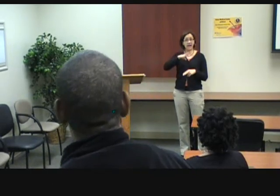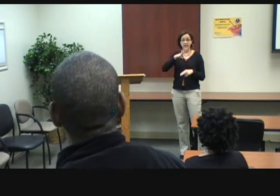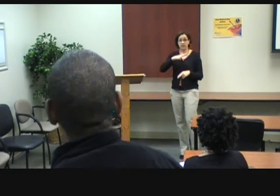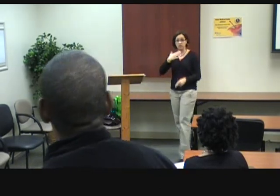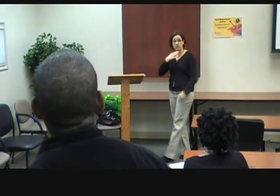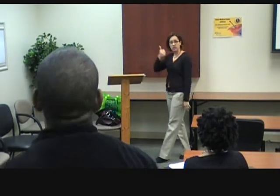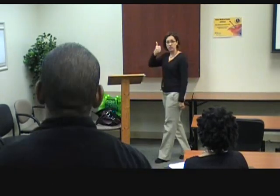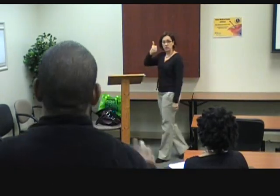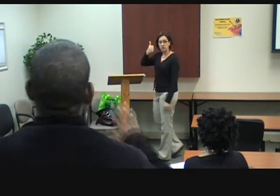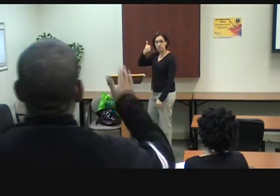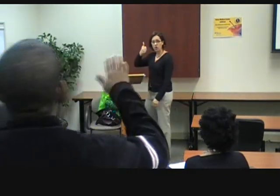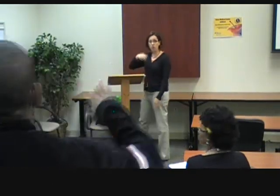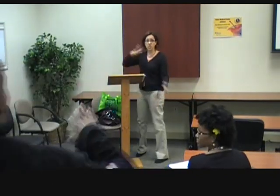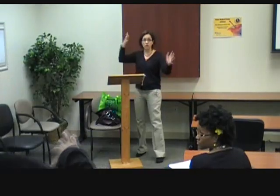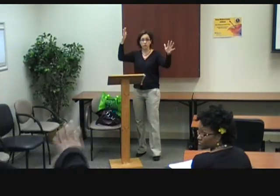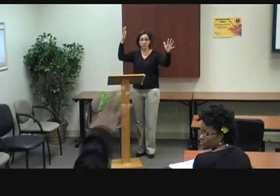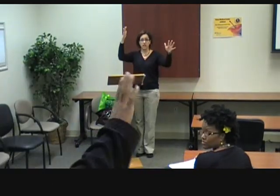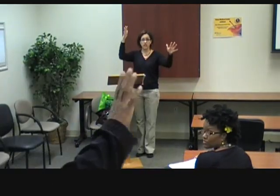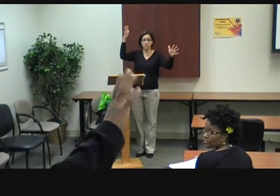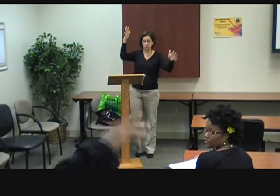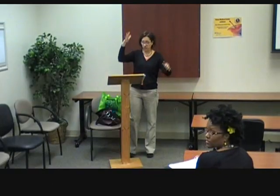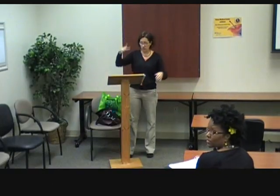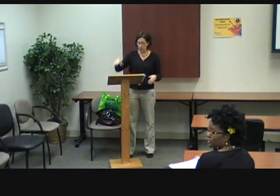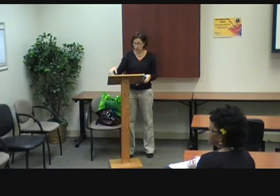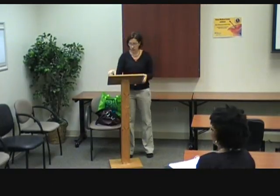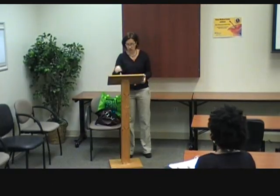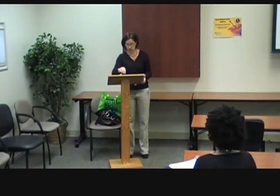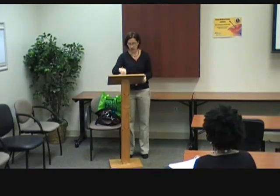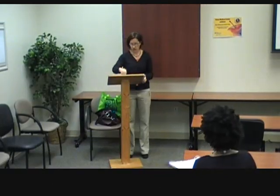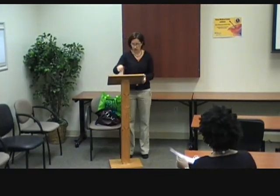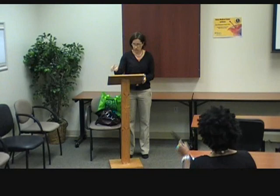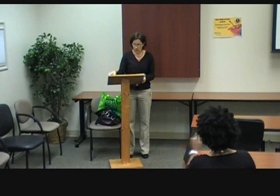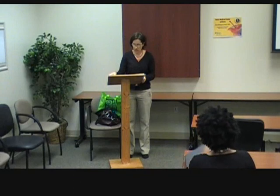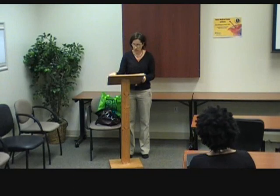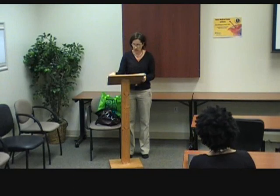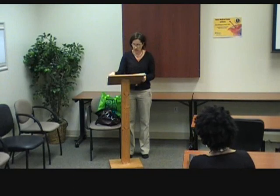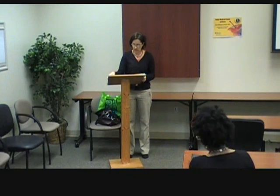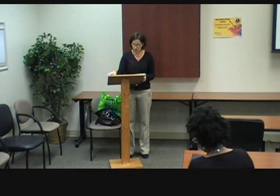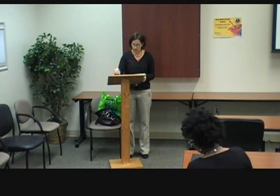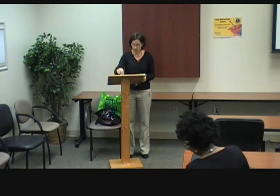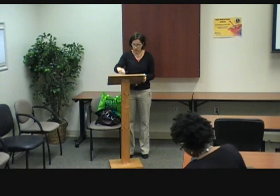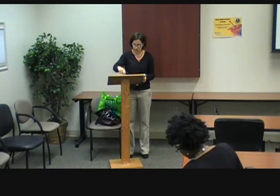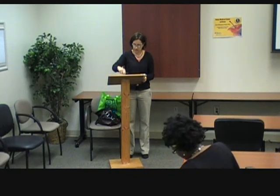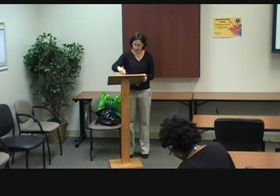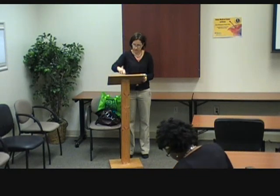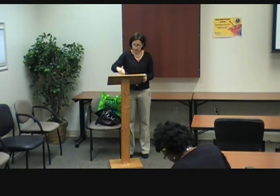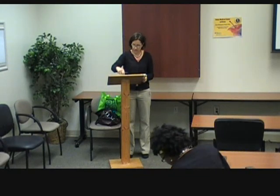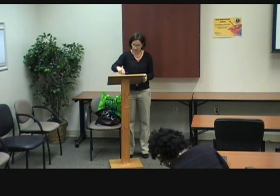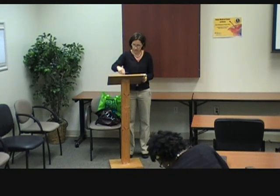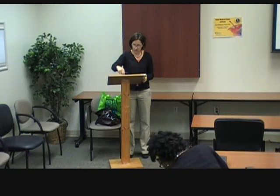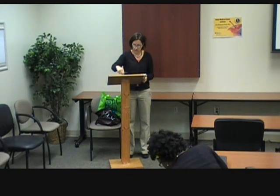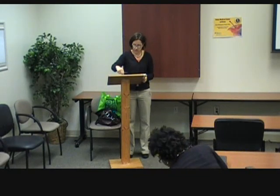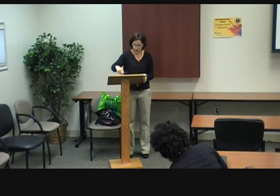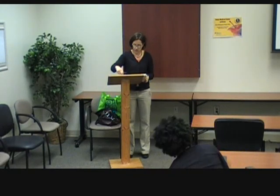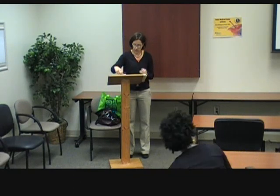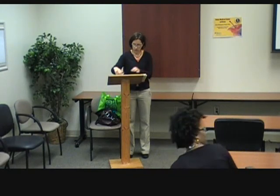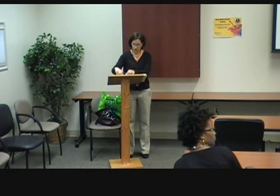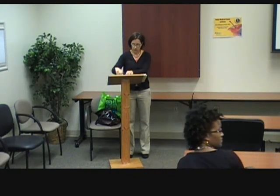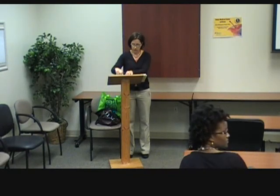Fine. No, we're done. Sorry. We're finished. We did great. Tell Jeff, yes, we missed her. Thanksgiving week, are we gonna meet